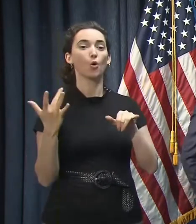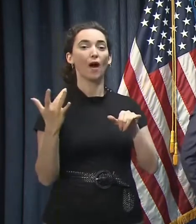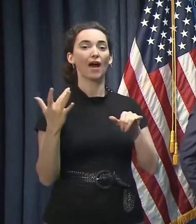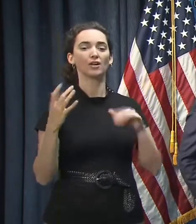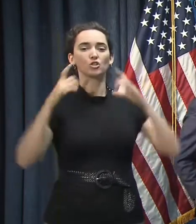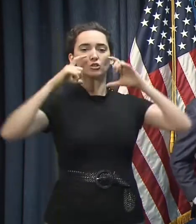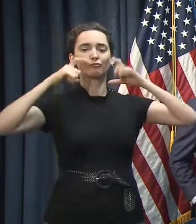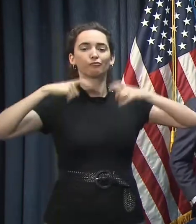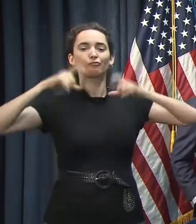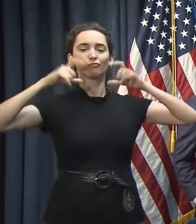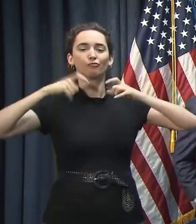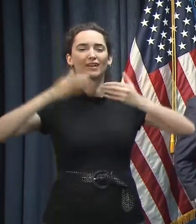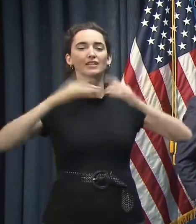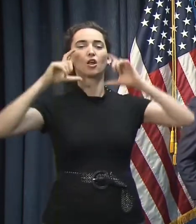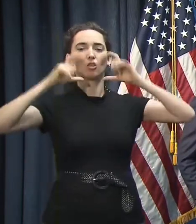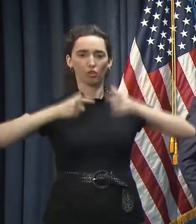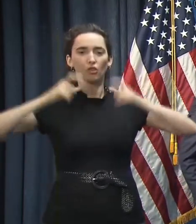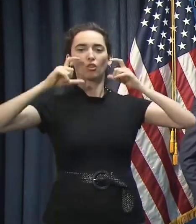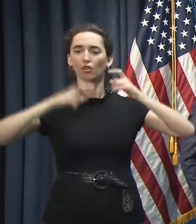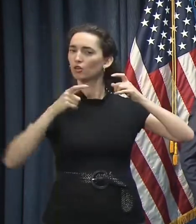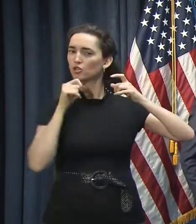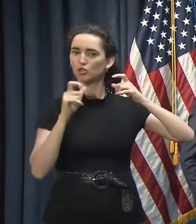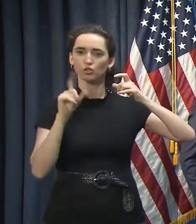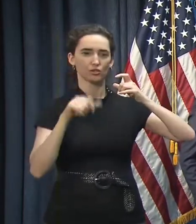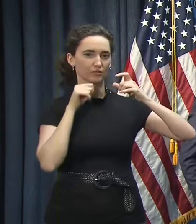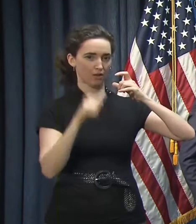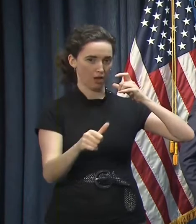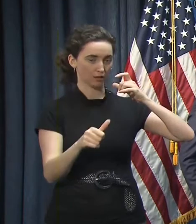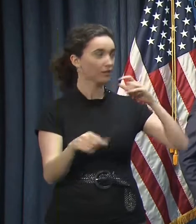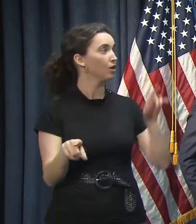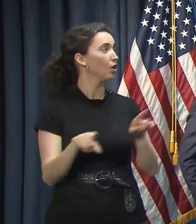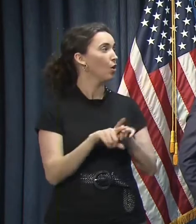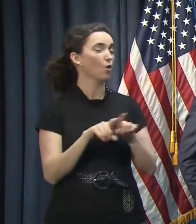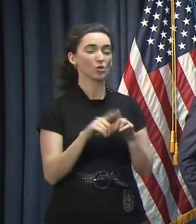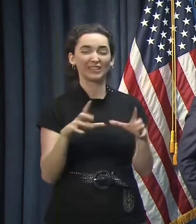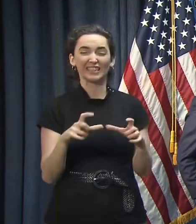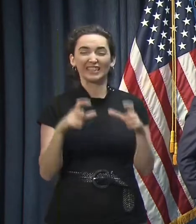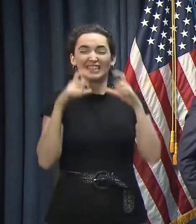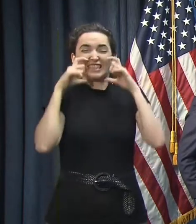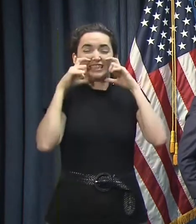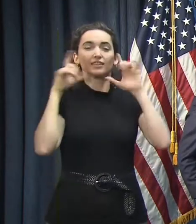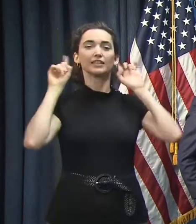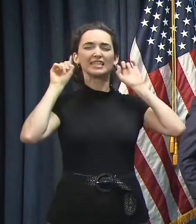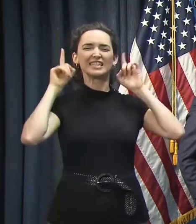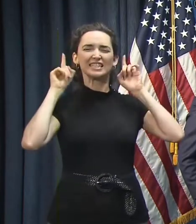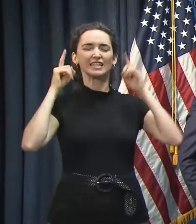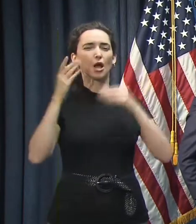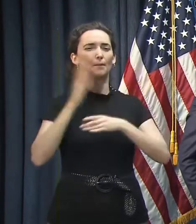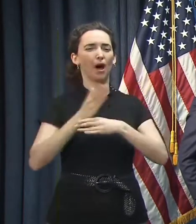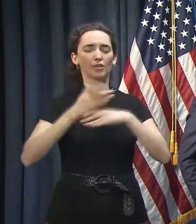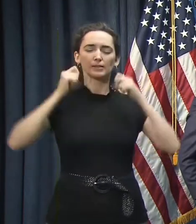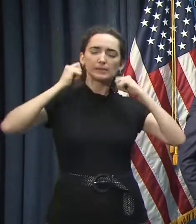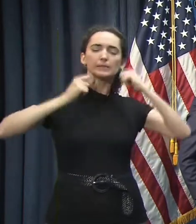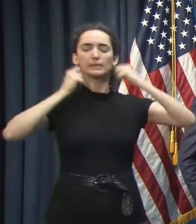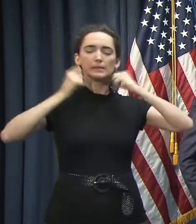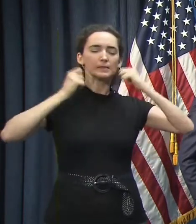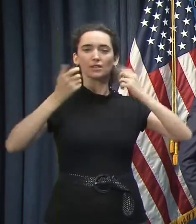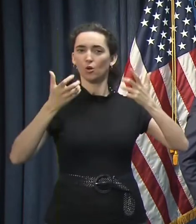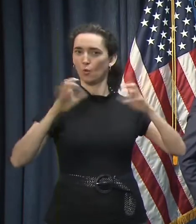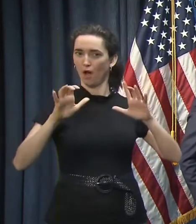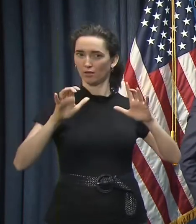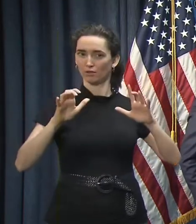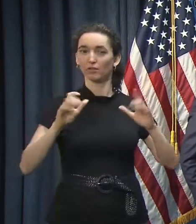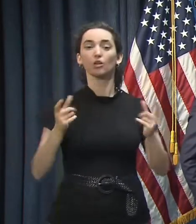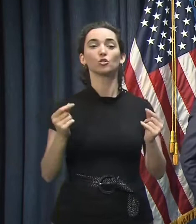so loose that the mask is falling down constantly. You also want to make sure that it's not so tight that it's going to irritate you a lot and you have to touch it. The idea is you want to